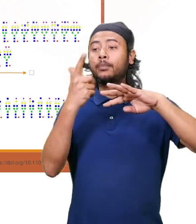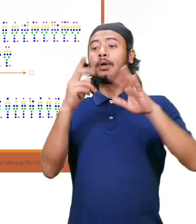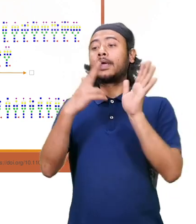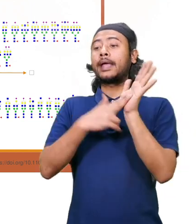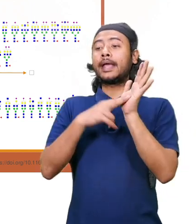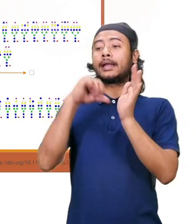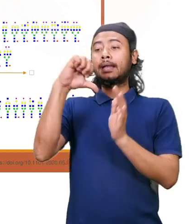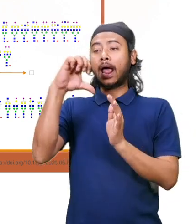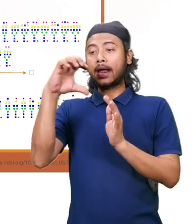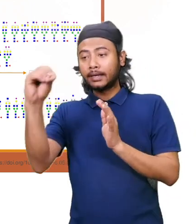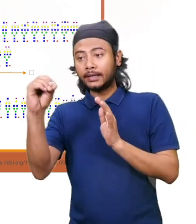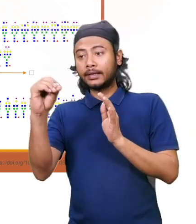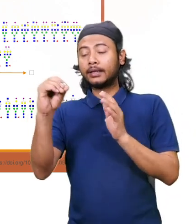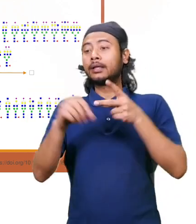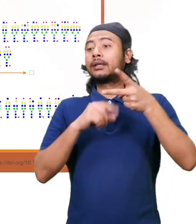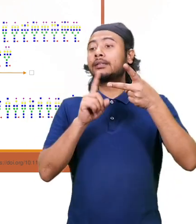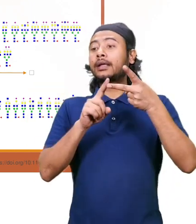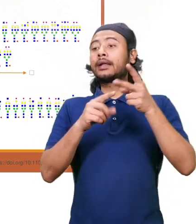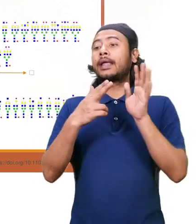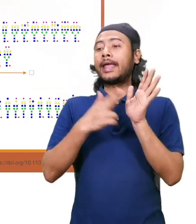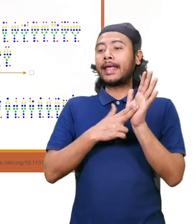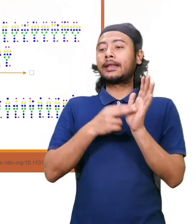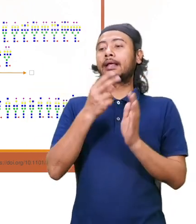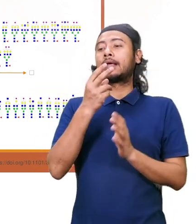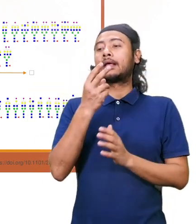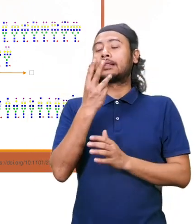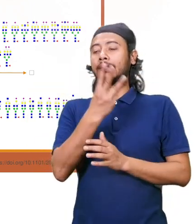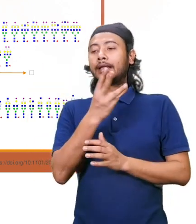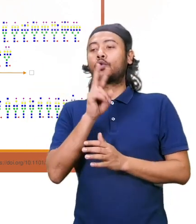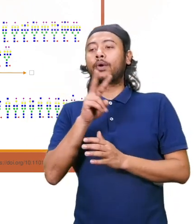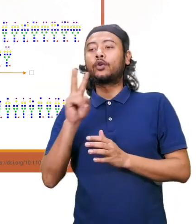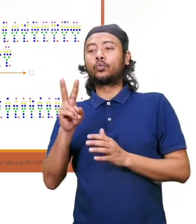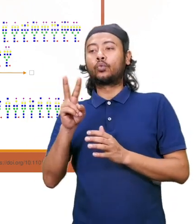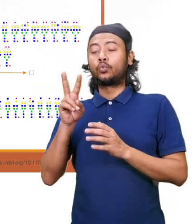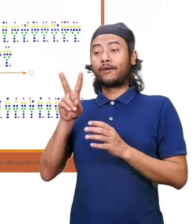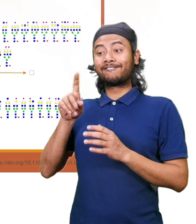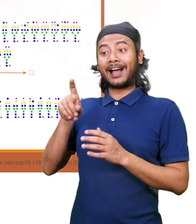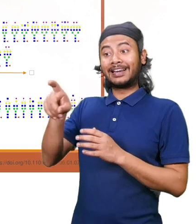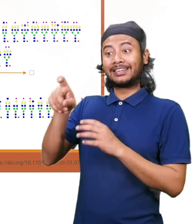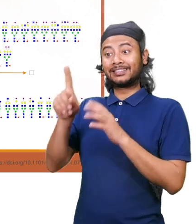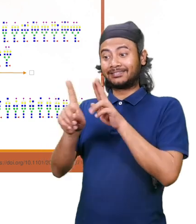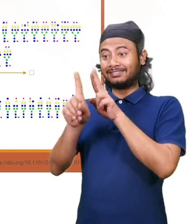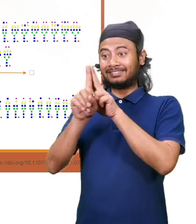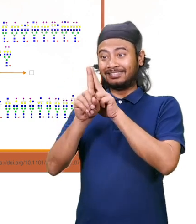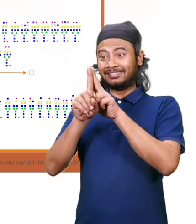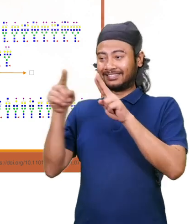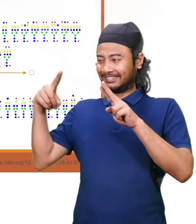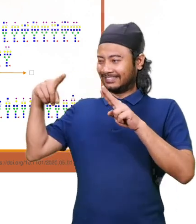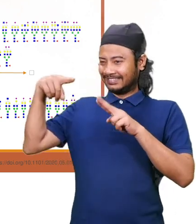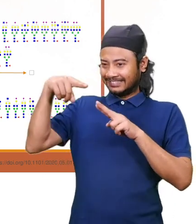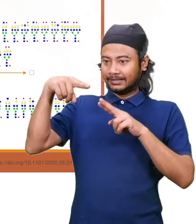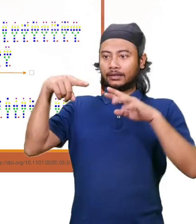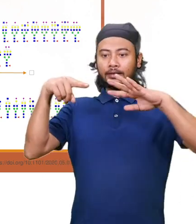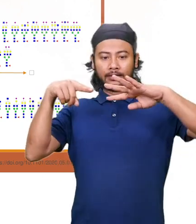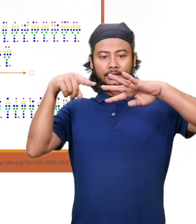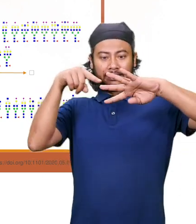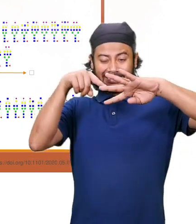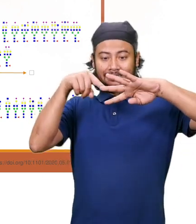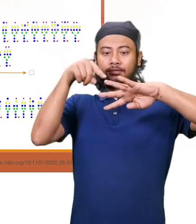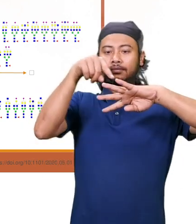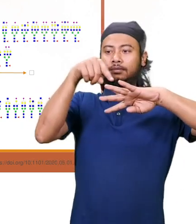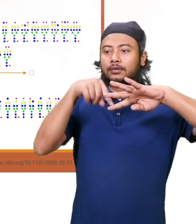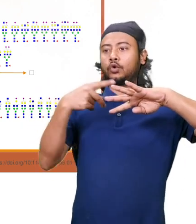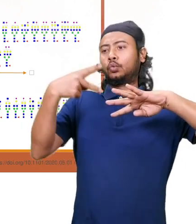So the glycosylation at site N90 and 322 are most critical for